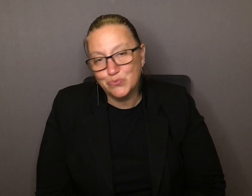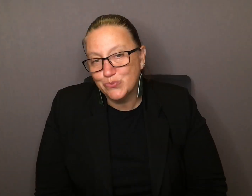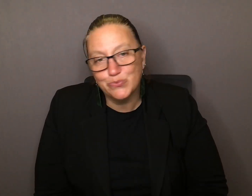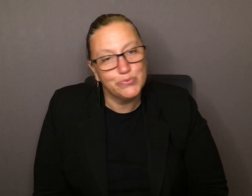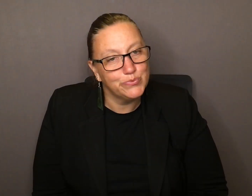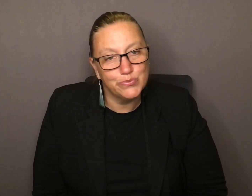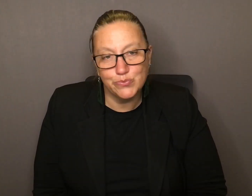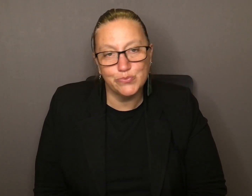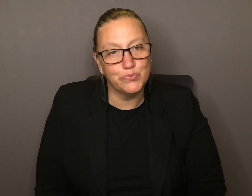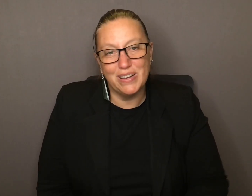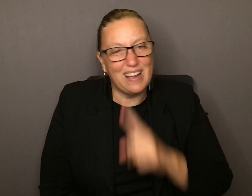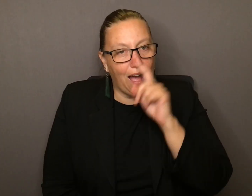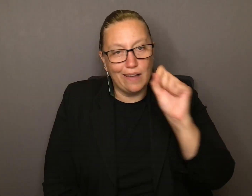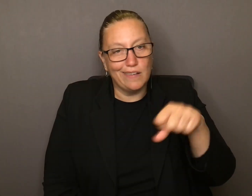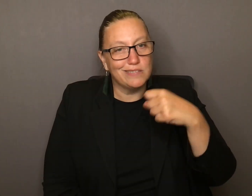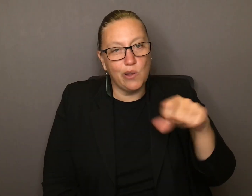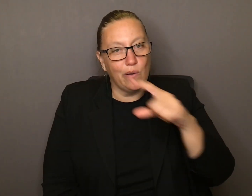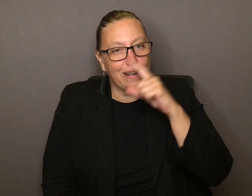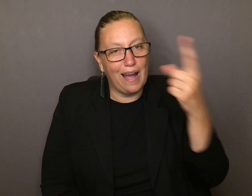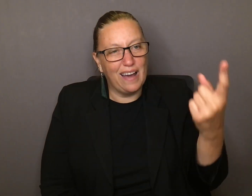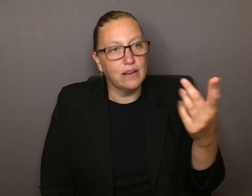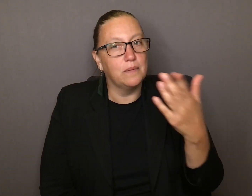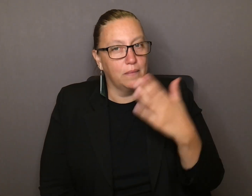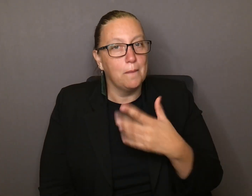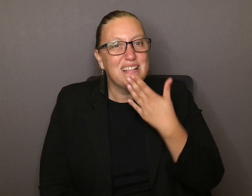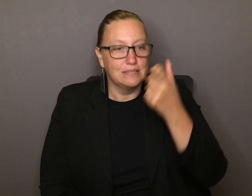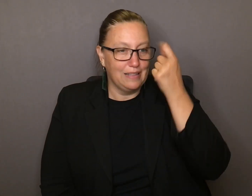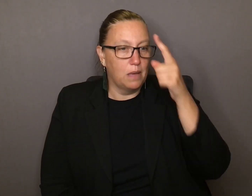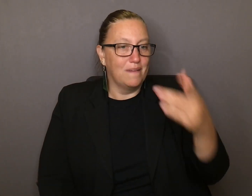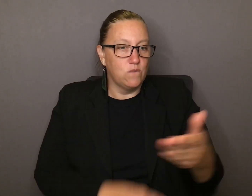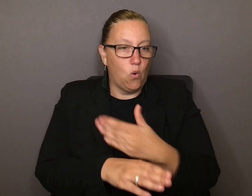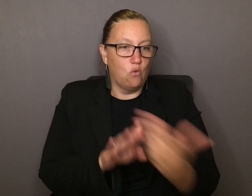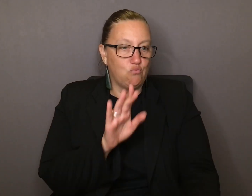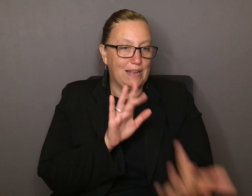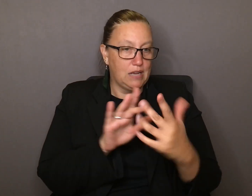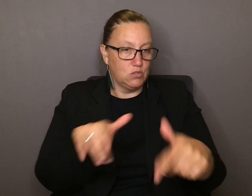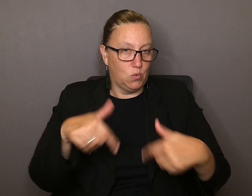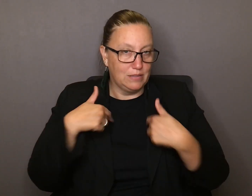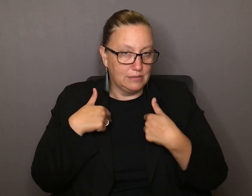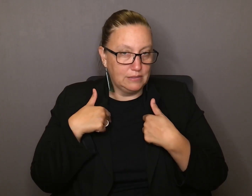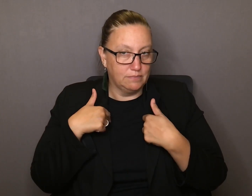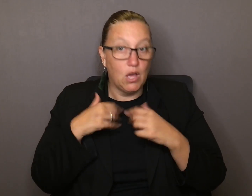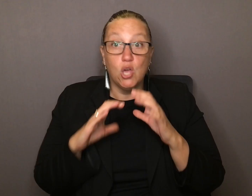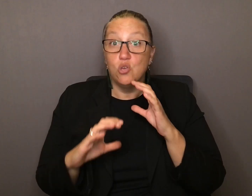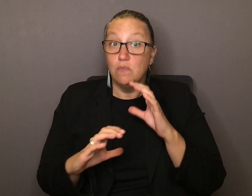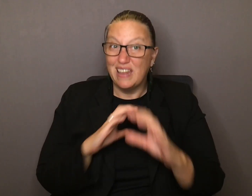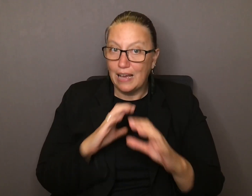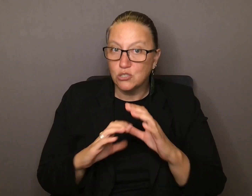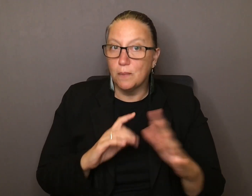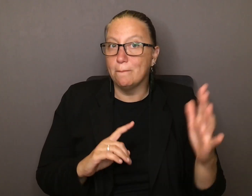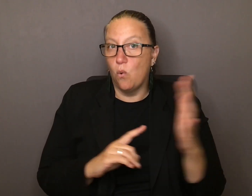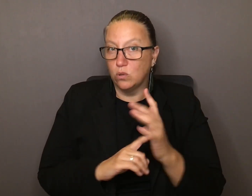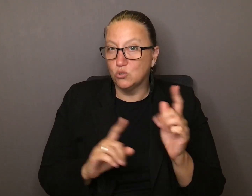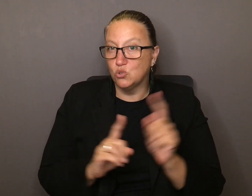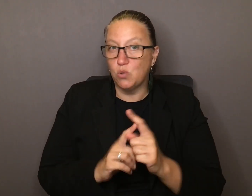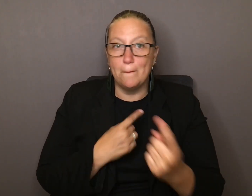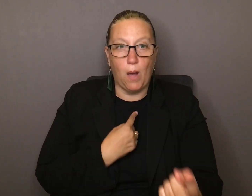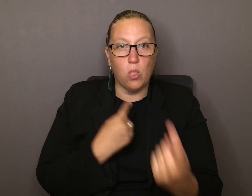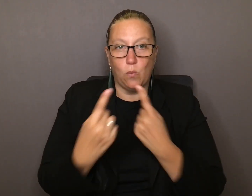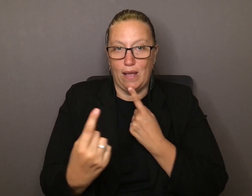Just understanding that, working with us. The last thing is obviously communication about everything, and that works both ways. So that's all I want to say today. Everything